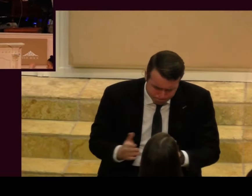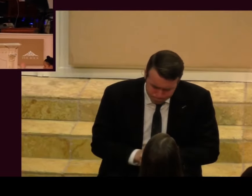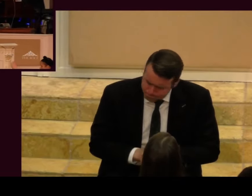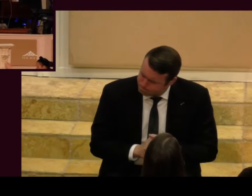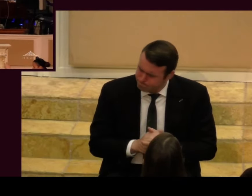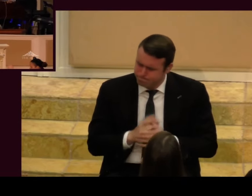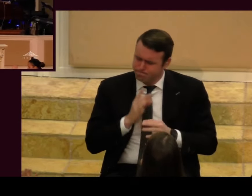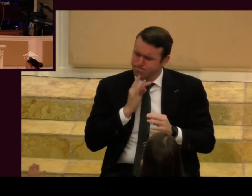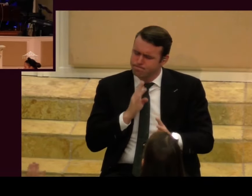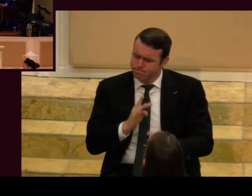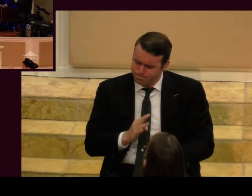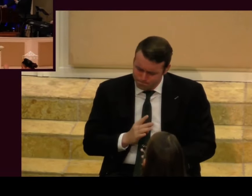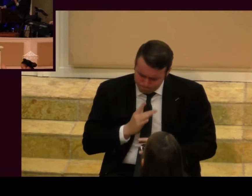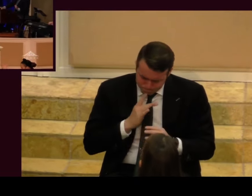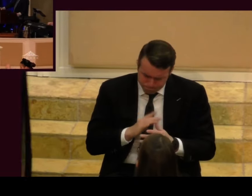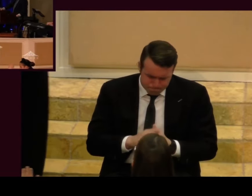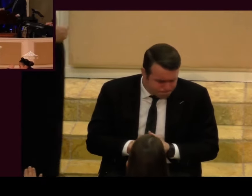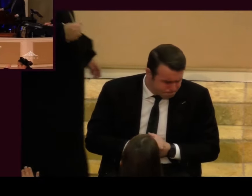now.